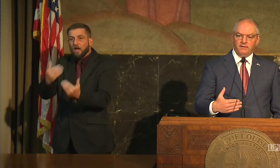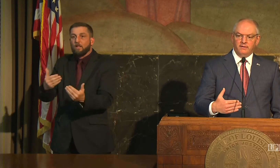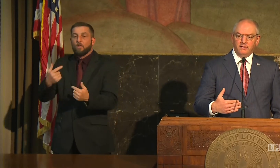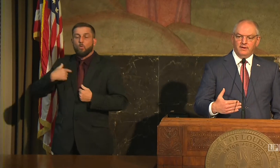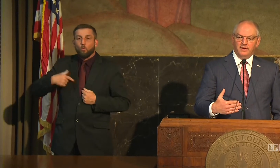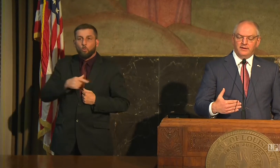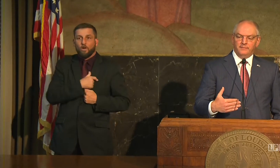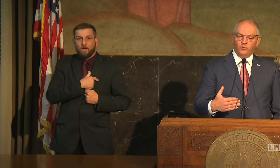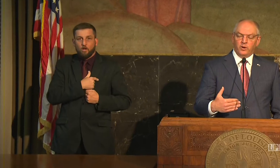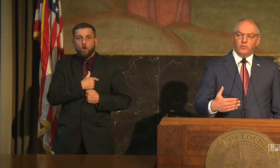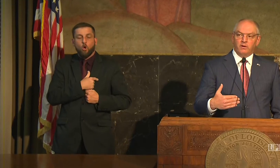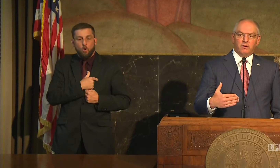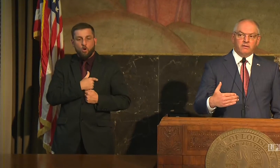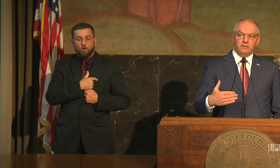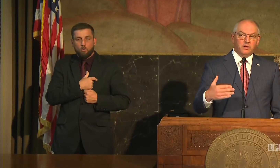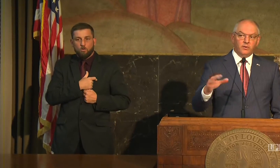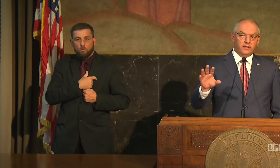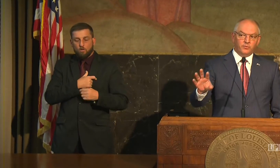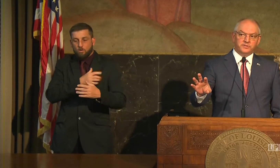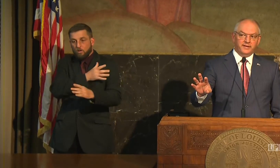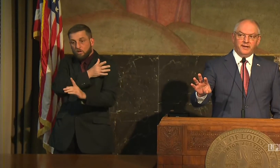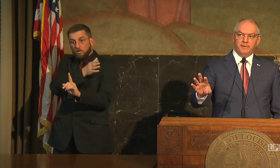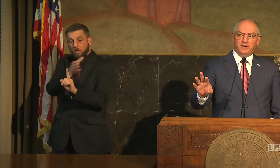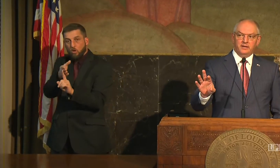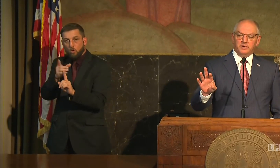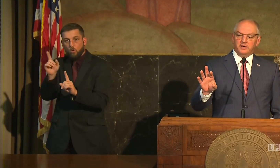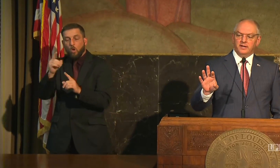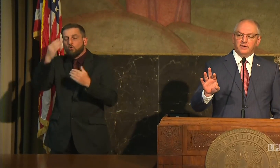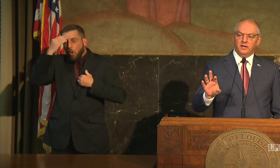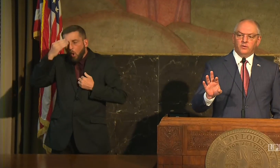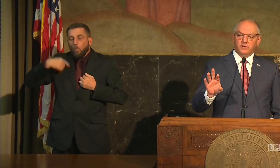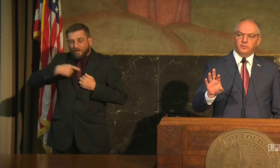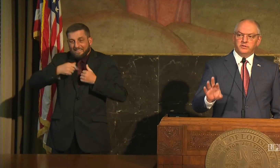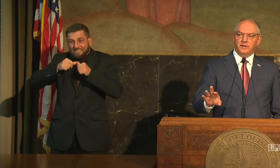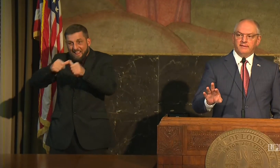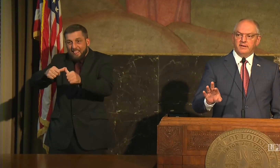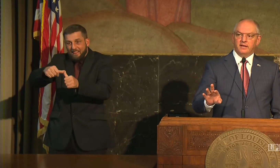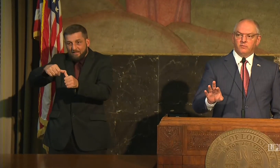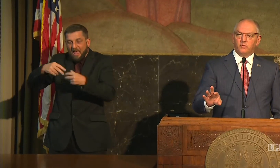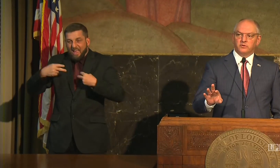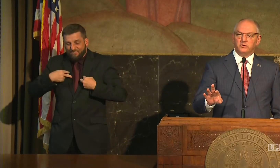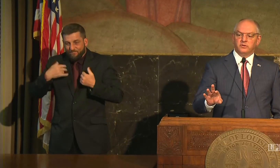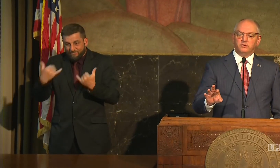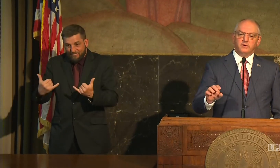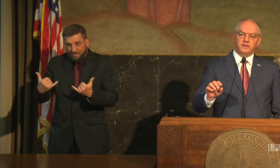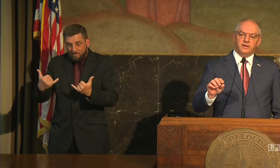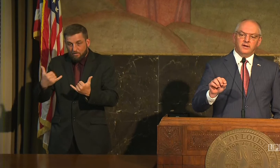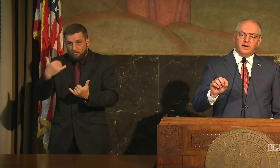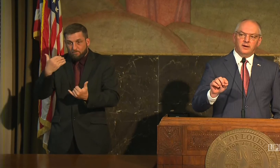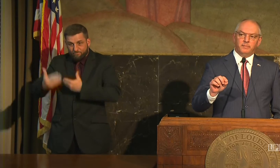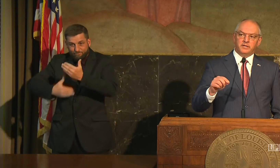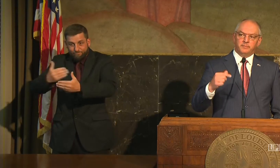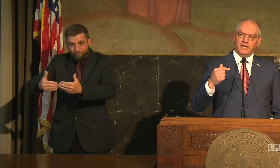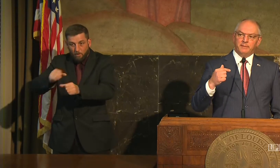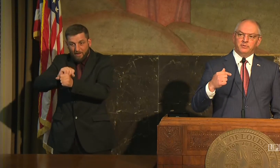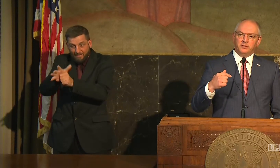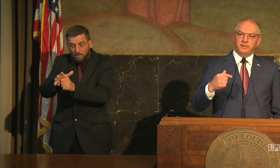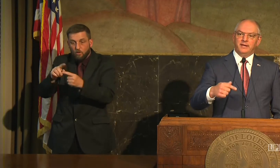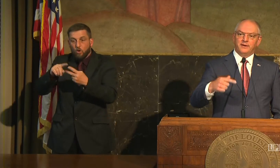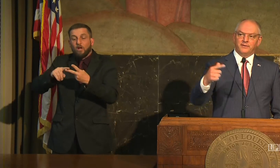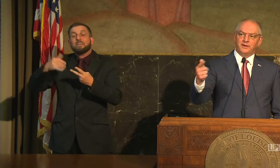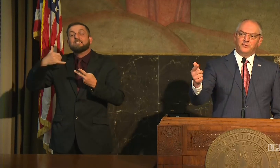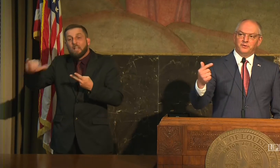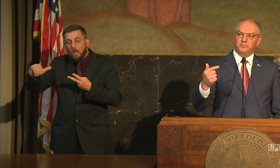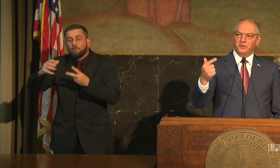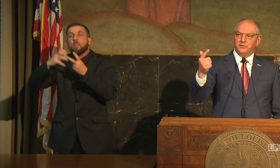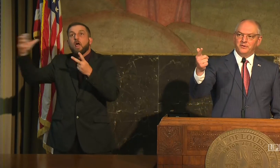are where we are, knowing that we're still in a pandemic and knowing that we still have a lot of work to do. But to be able to